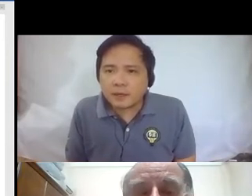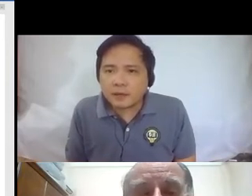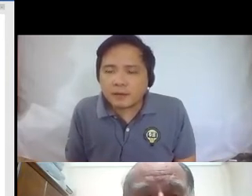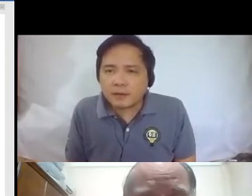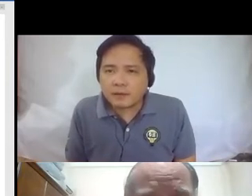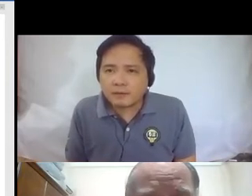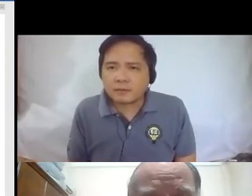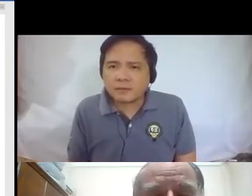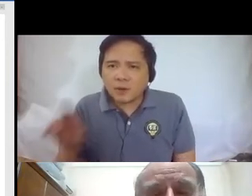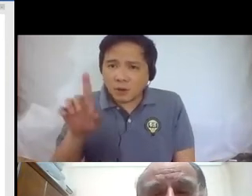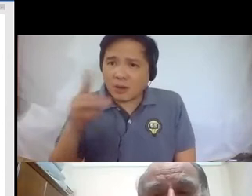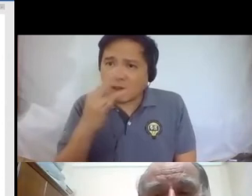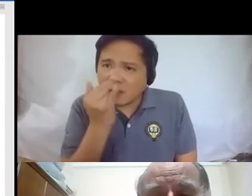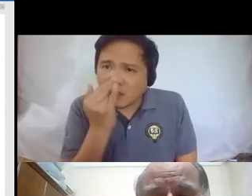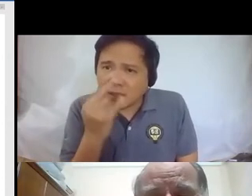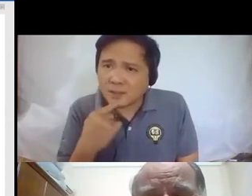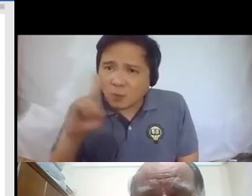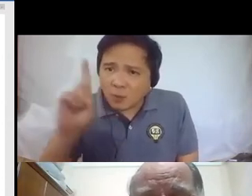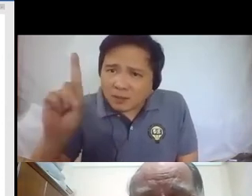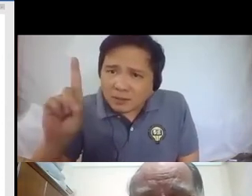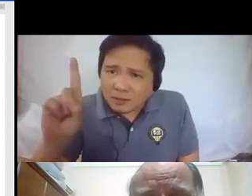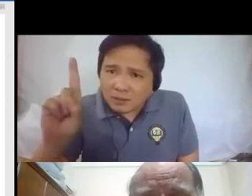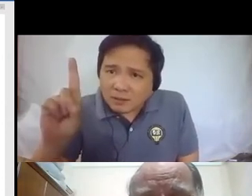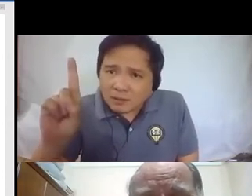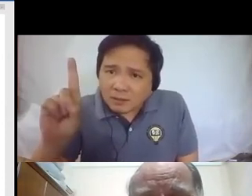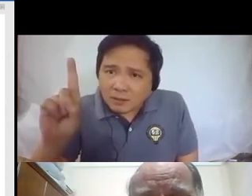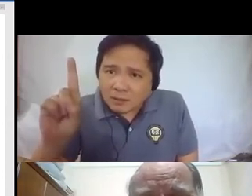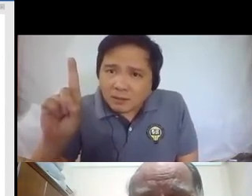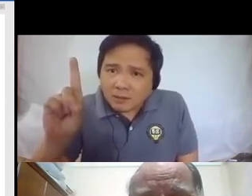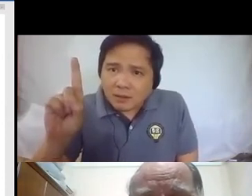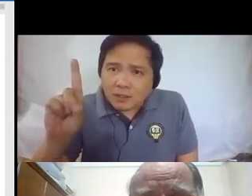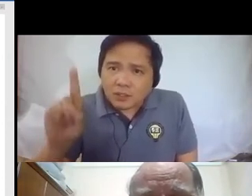One hand, ship goes forward.